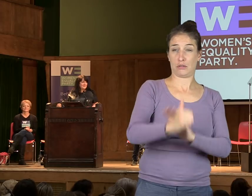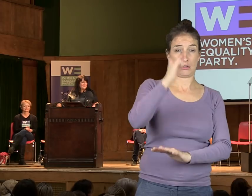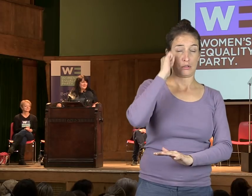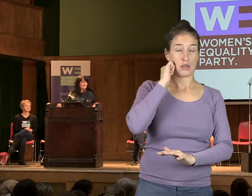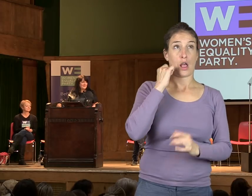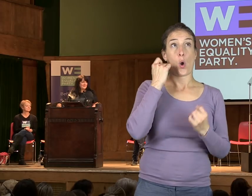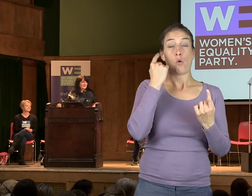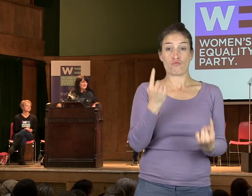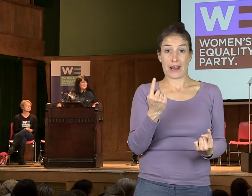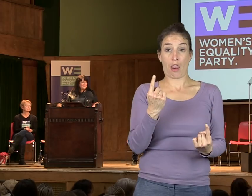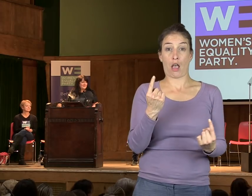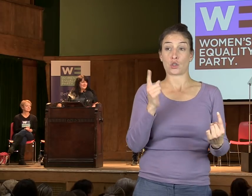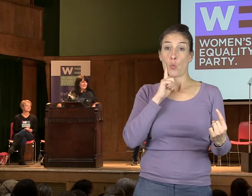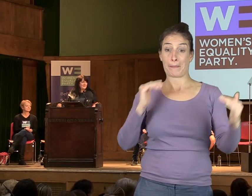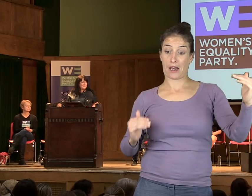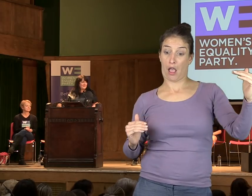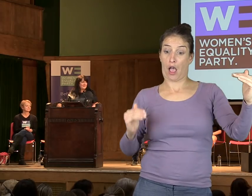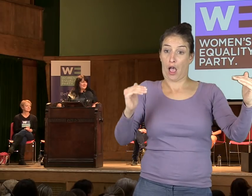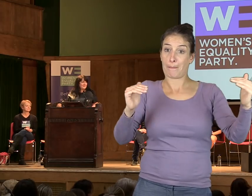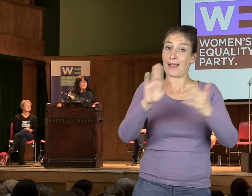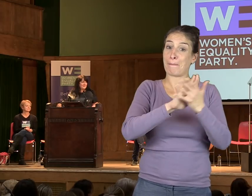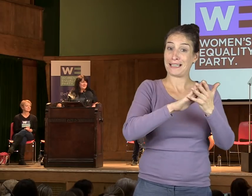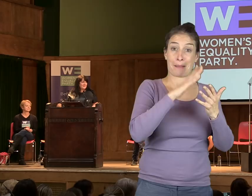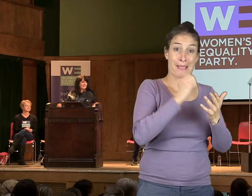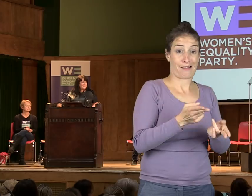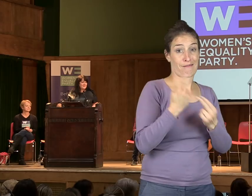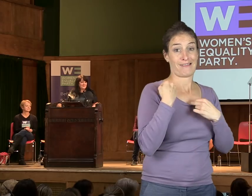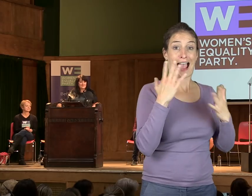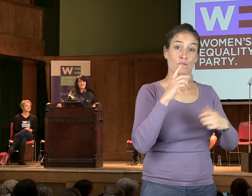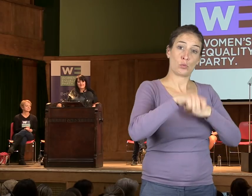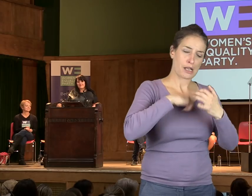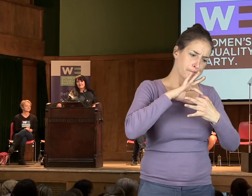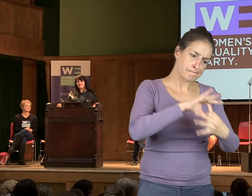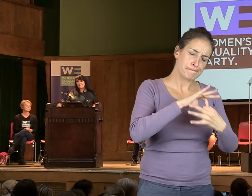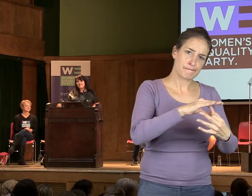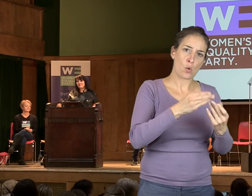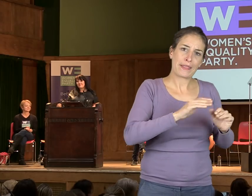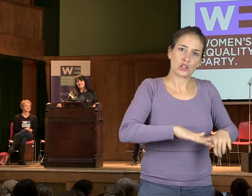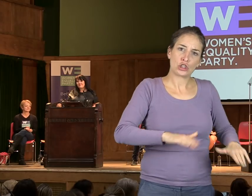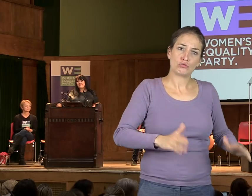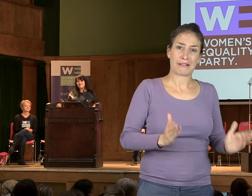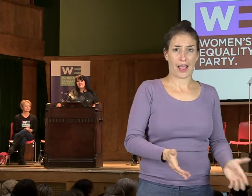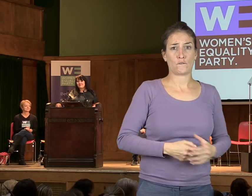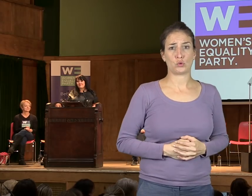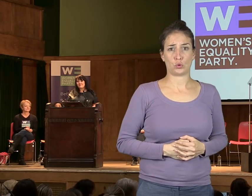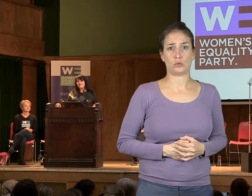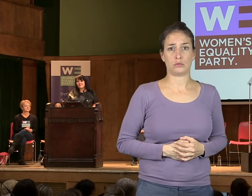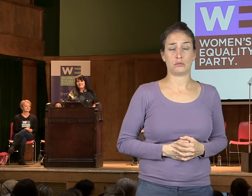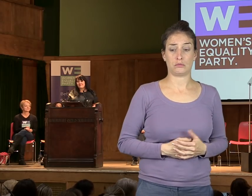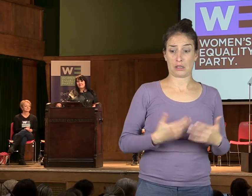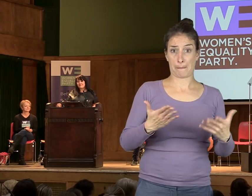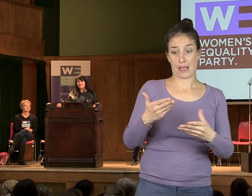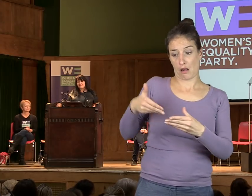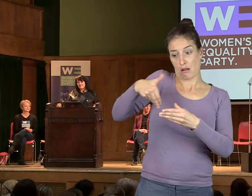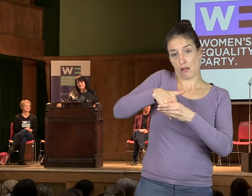women depended on men becoming closer to their children. I served on the board of the